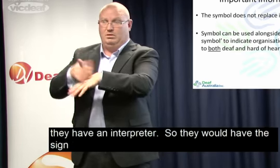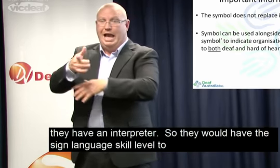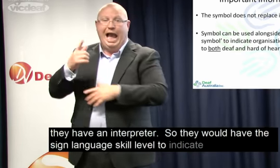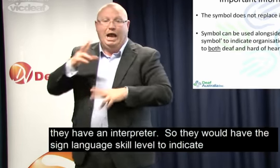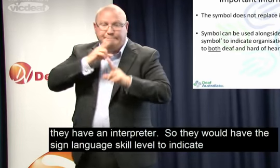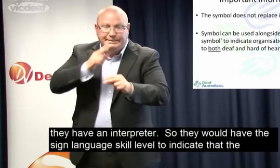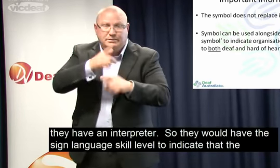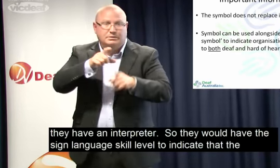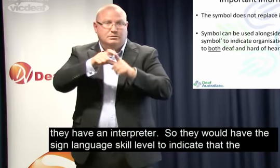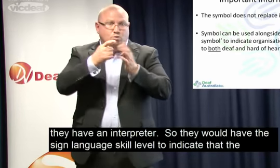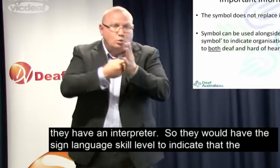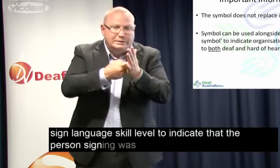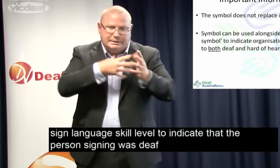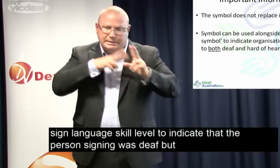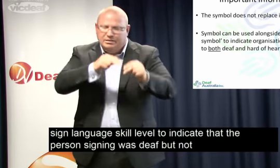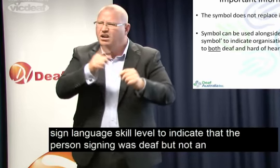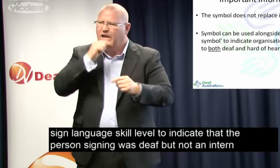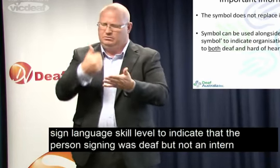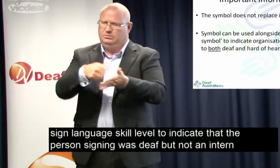interpreter. At the hospital,